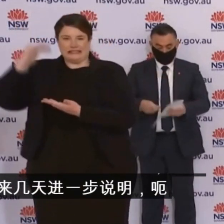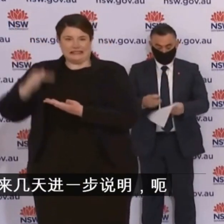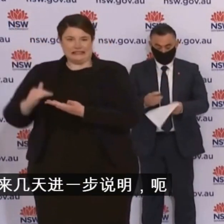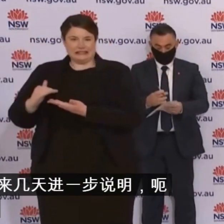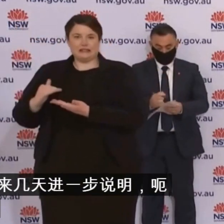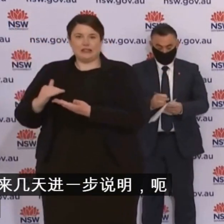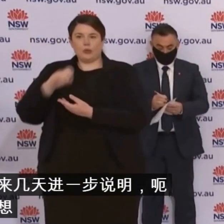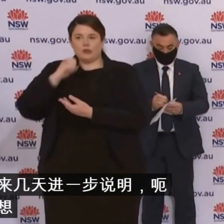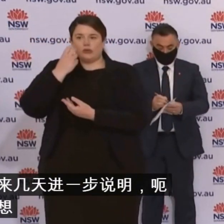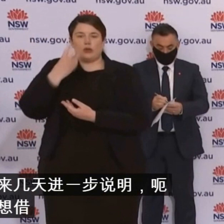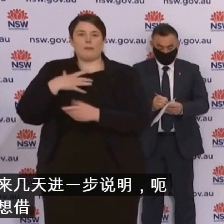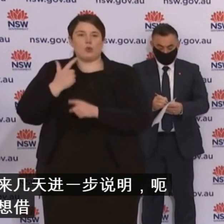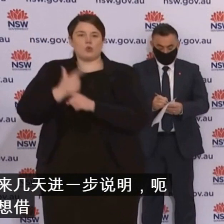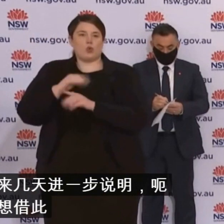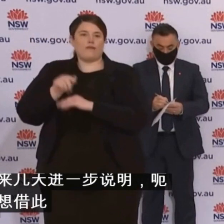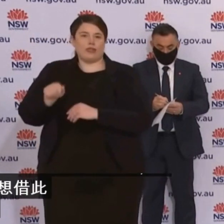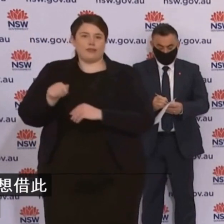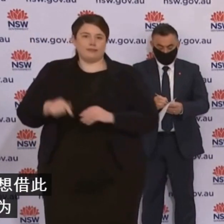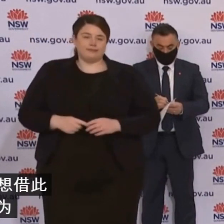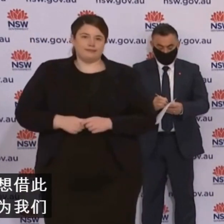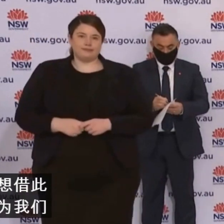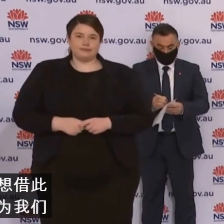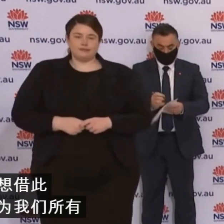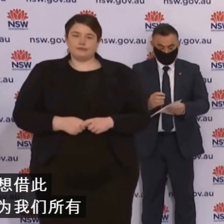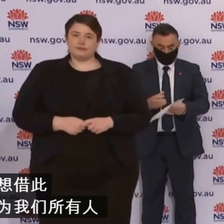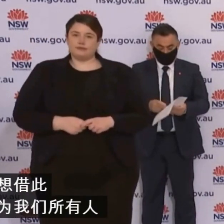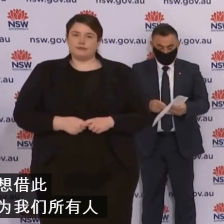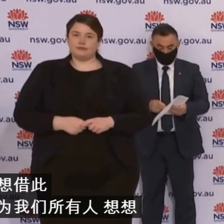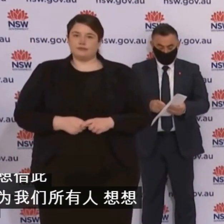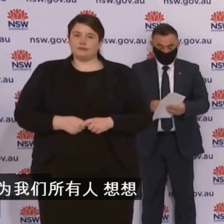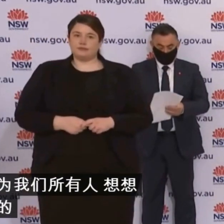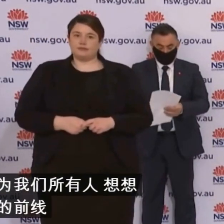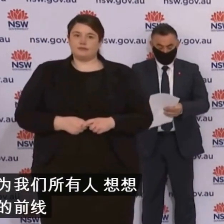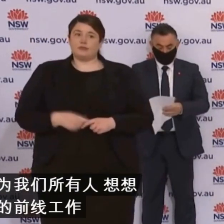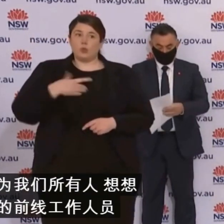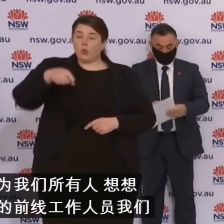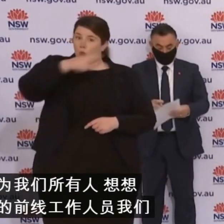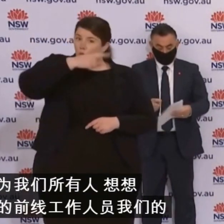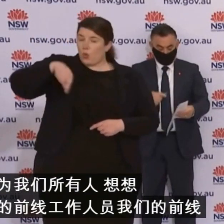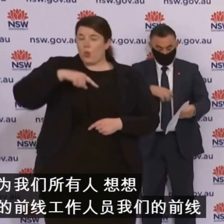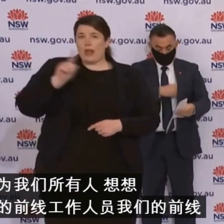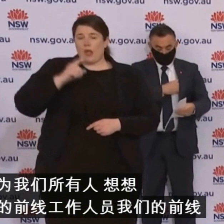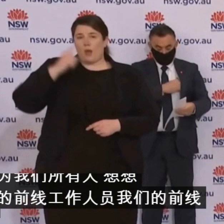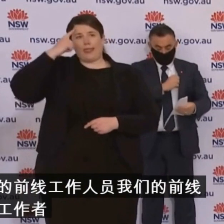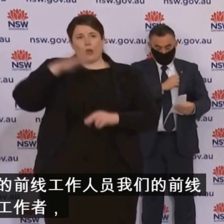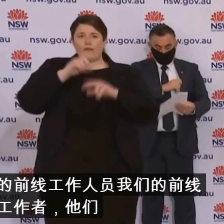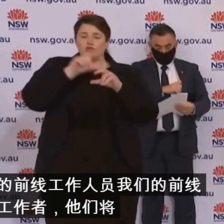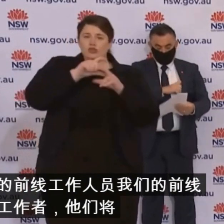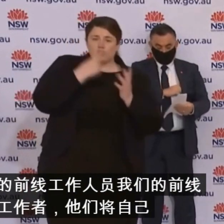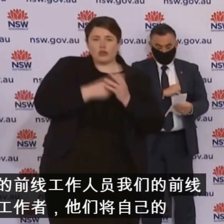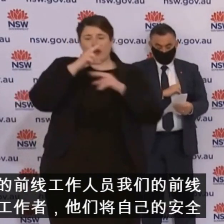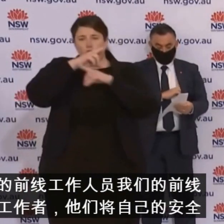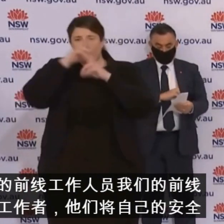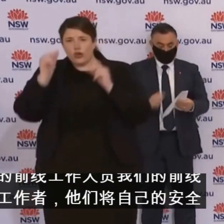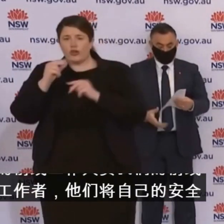in the coming days. I also want to take this opportunity for all of us to think about our frontline workers, our frontline health workers that